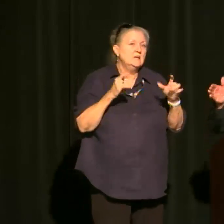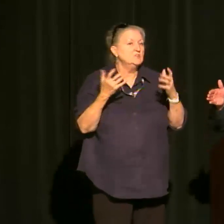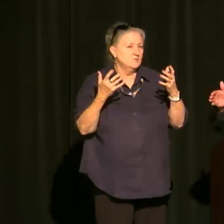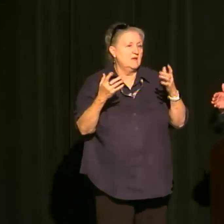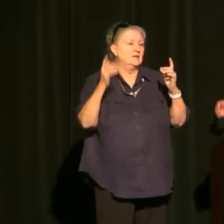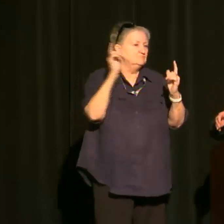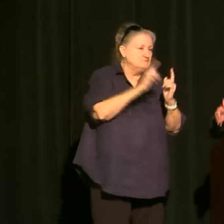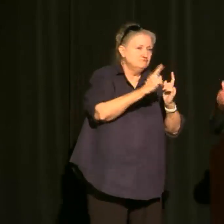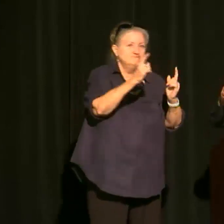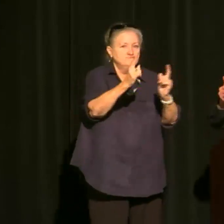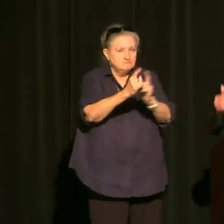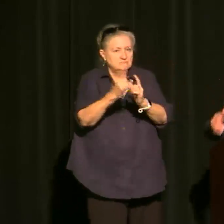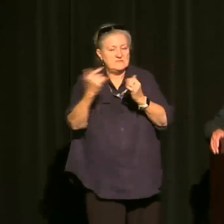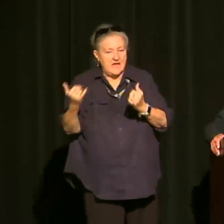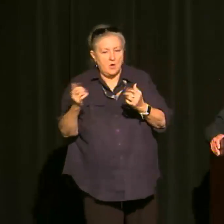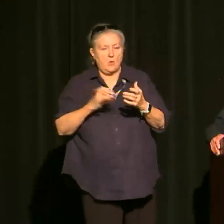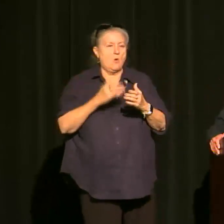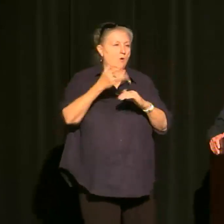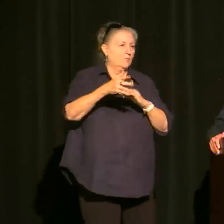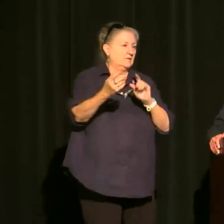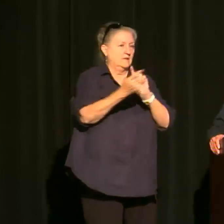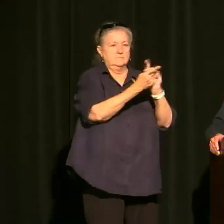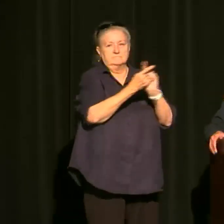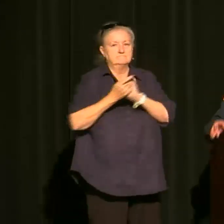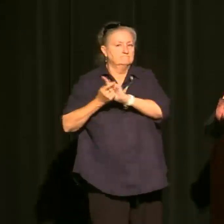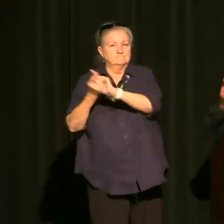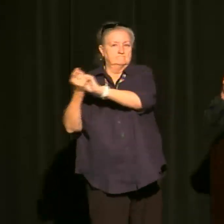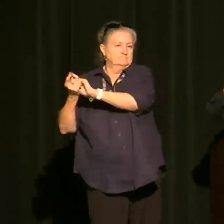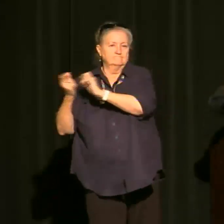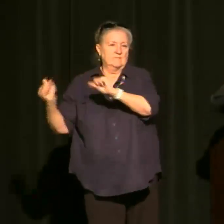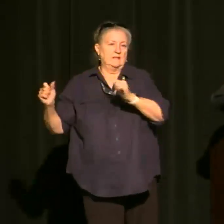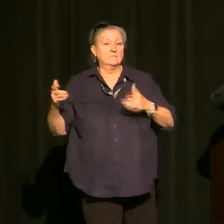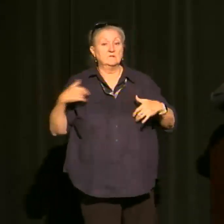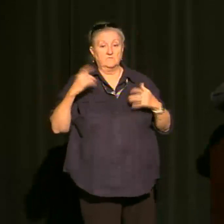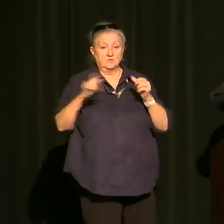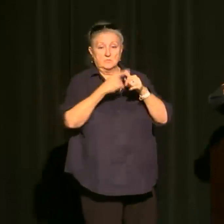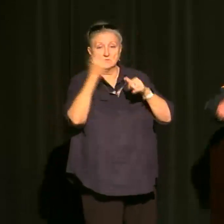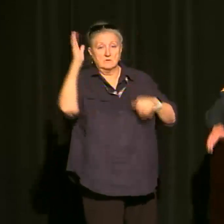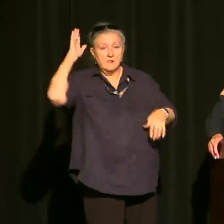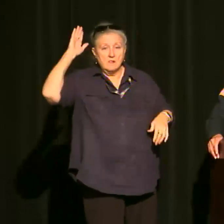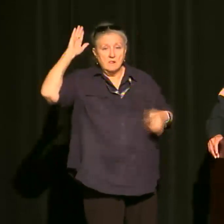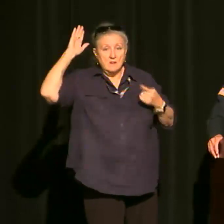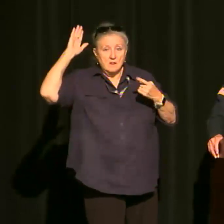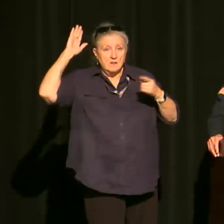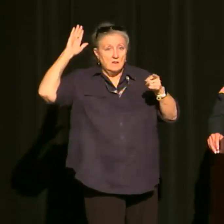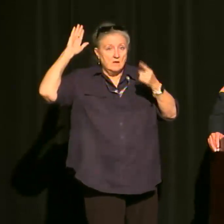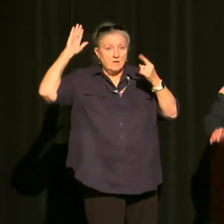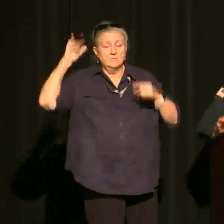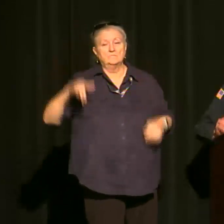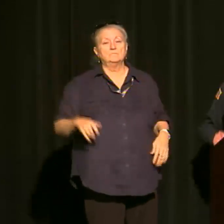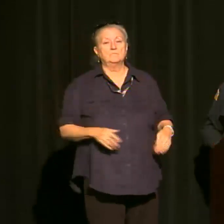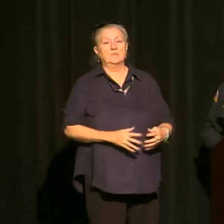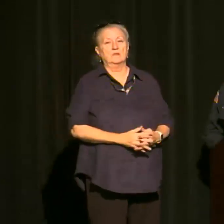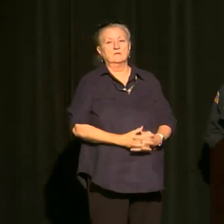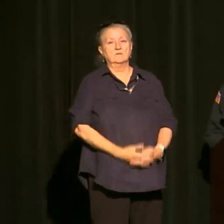may direct it to them either now or at the breakout session. So the first person to raise their